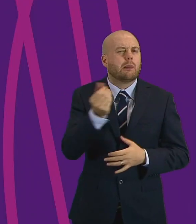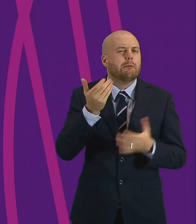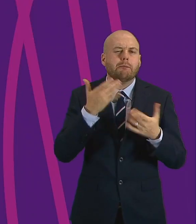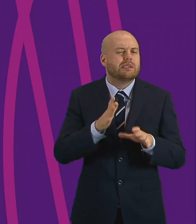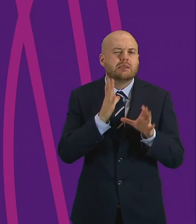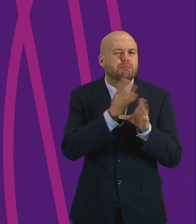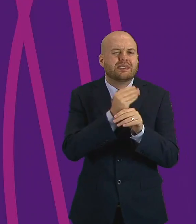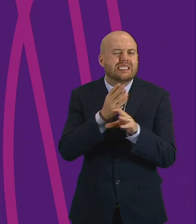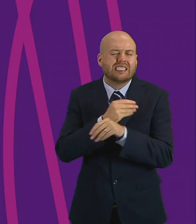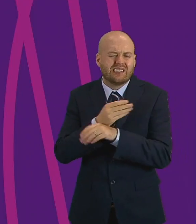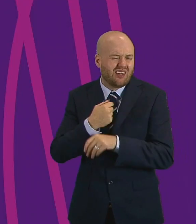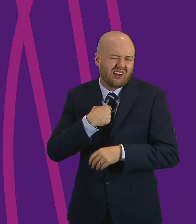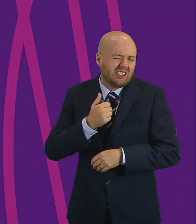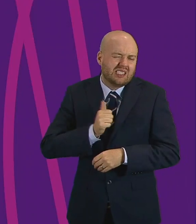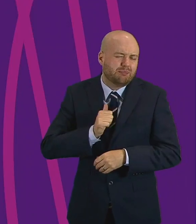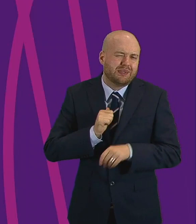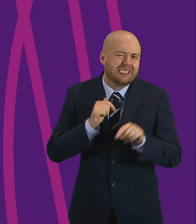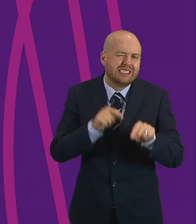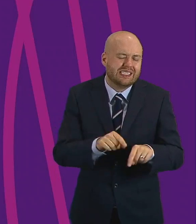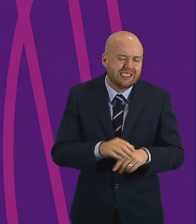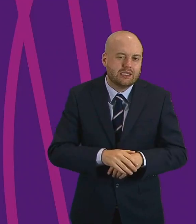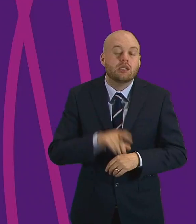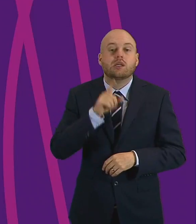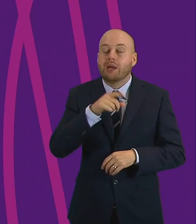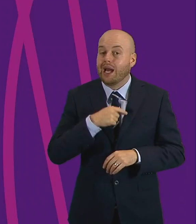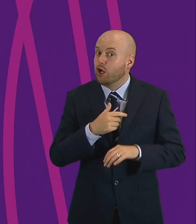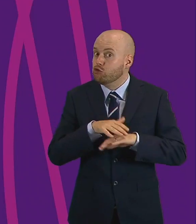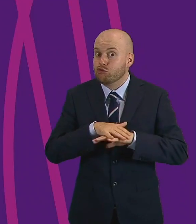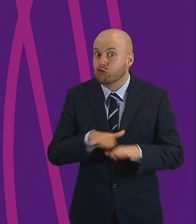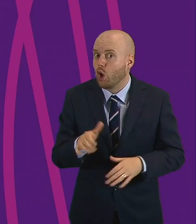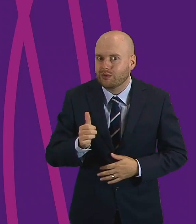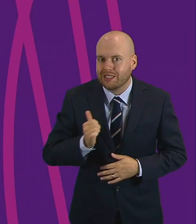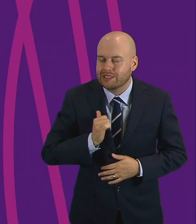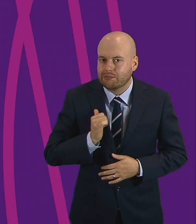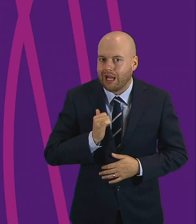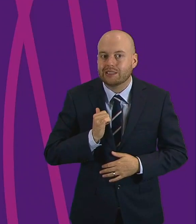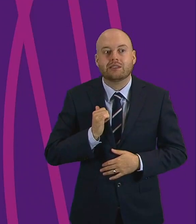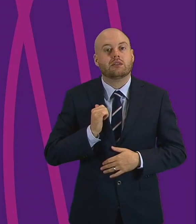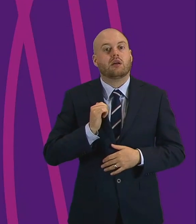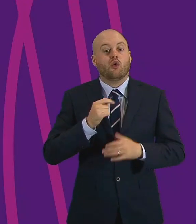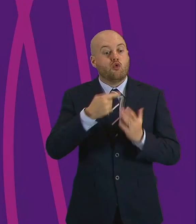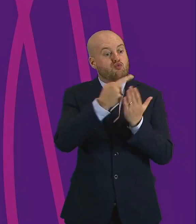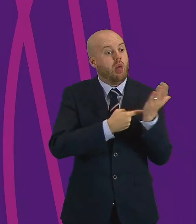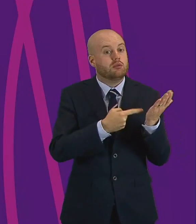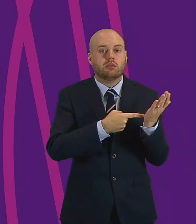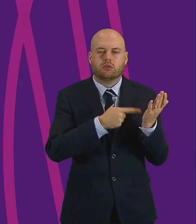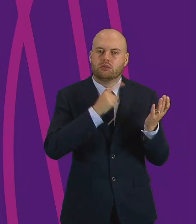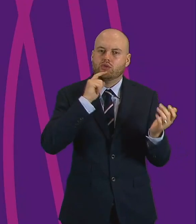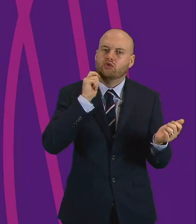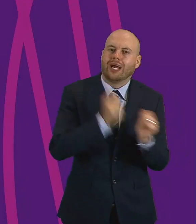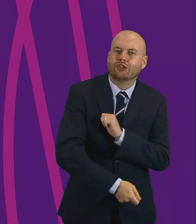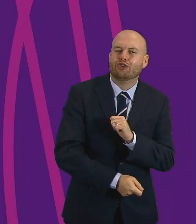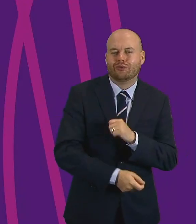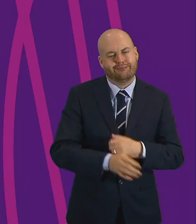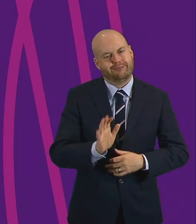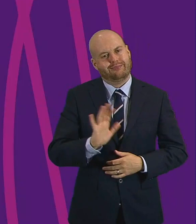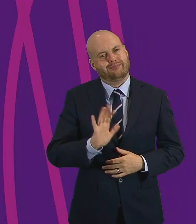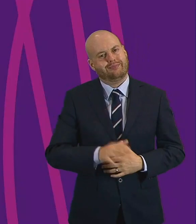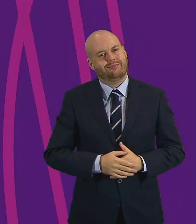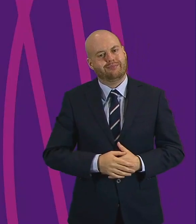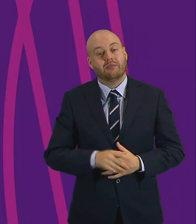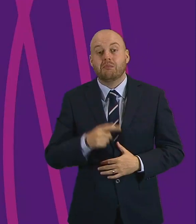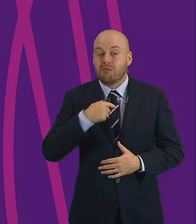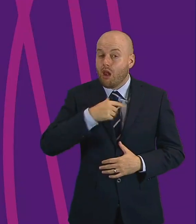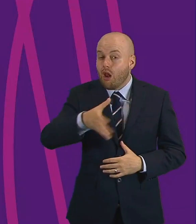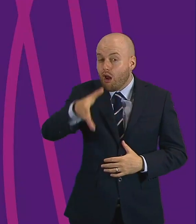various schemes. What I was not expecting was that the goalposts would be moved. I learned last week that in a crafty